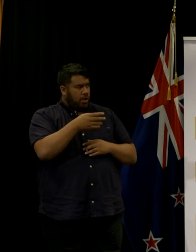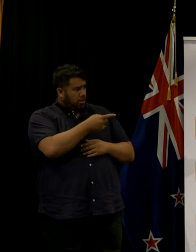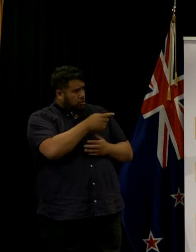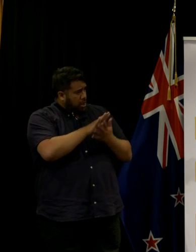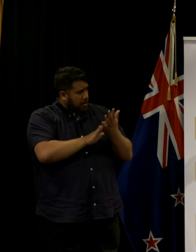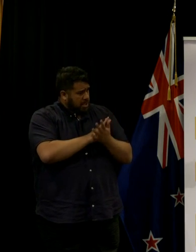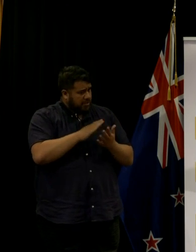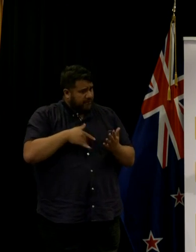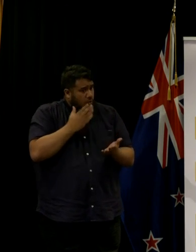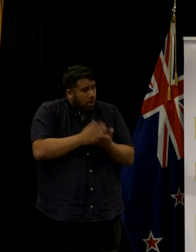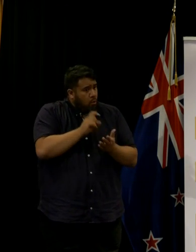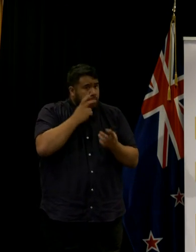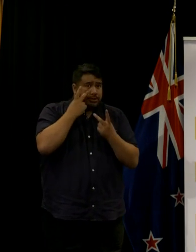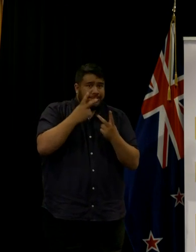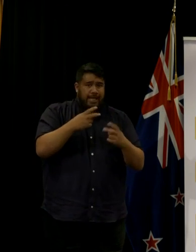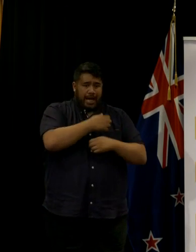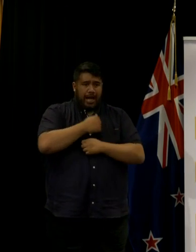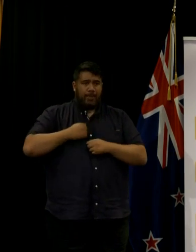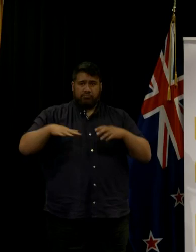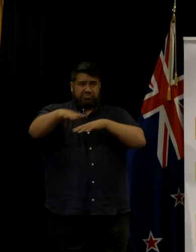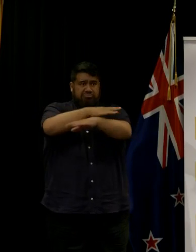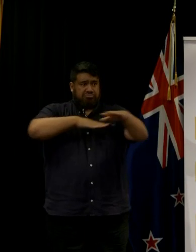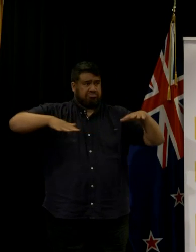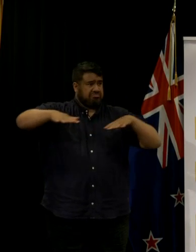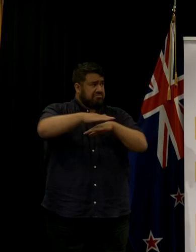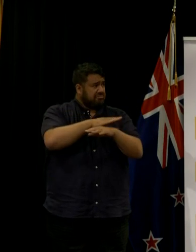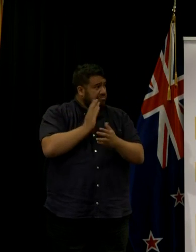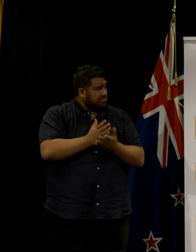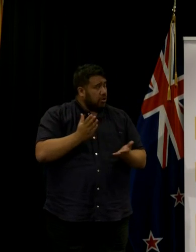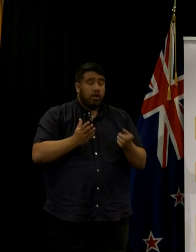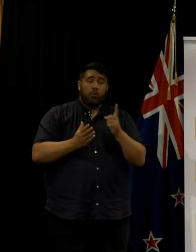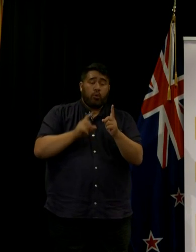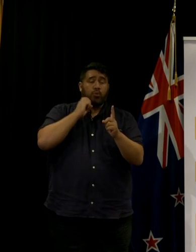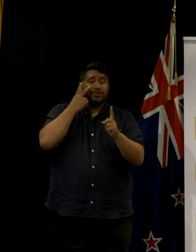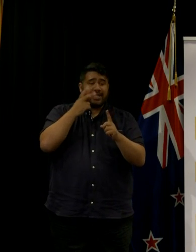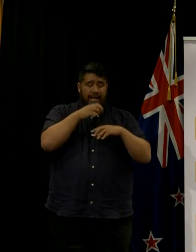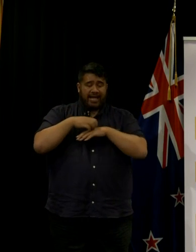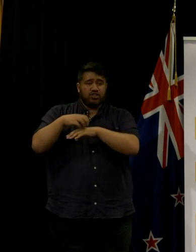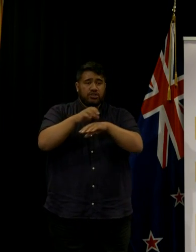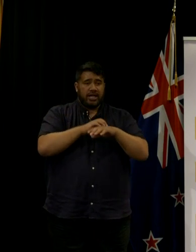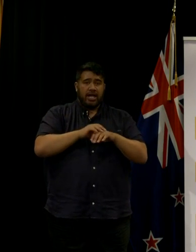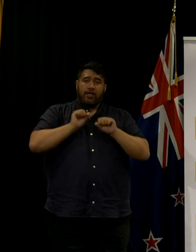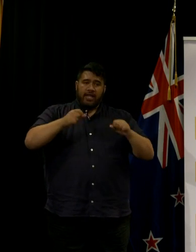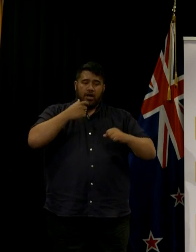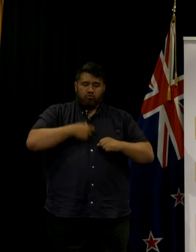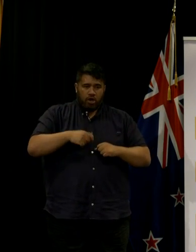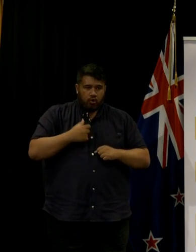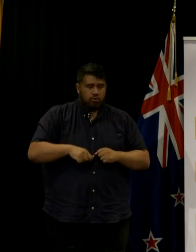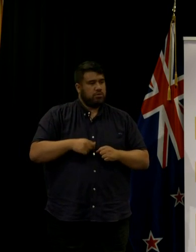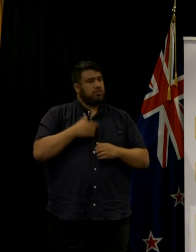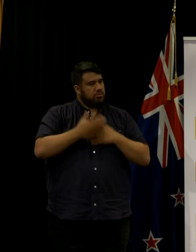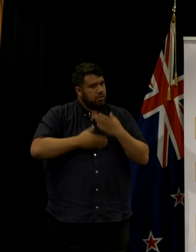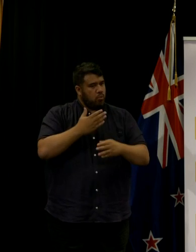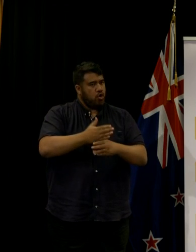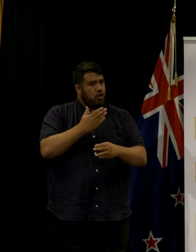to see military patrols in regular communities then? We could see a range of agencies performing roles differently in terms of the fact that